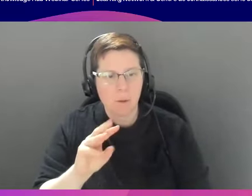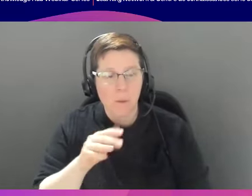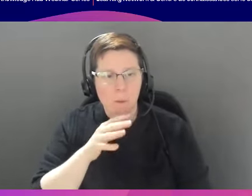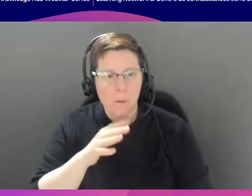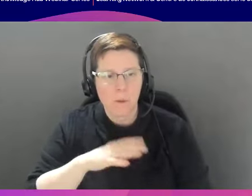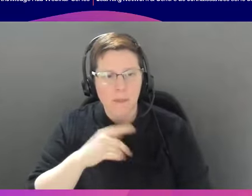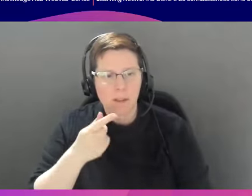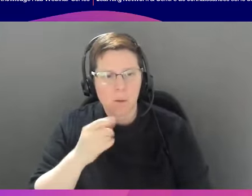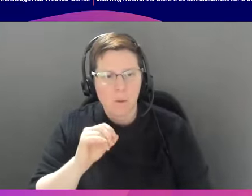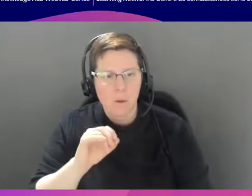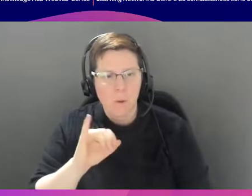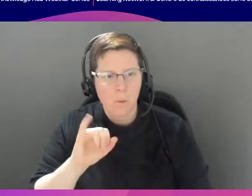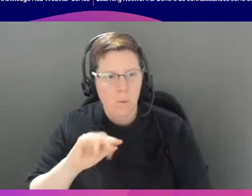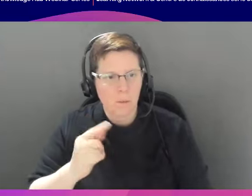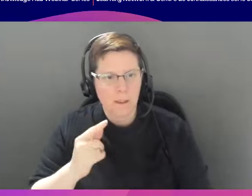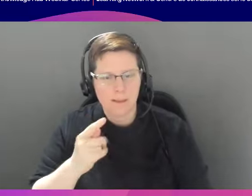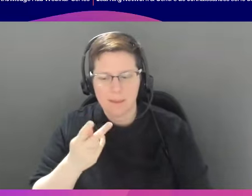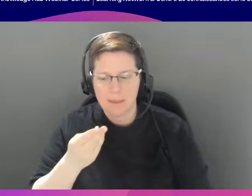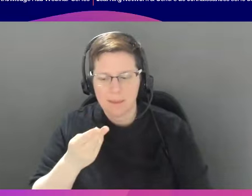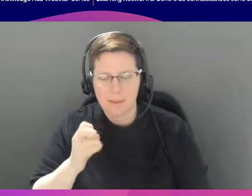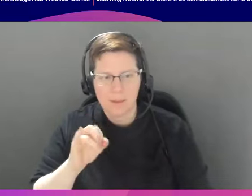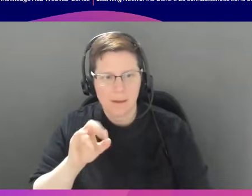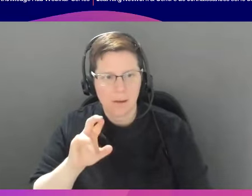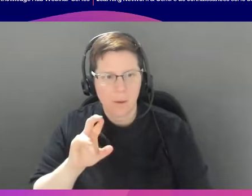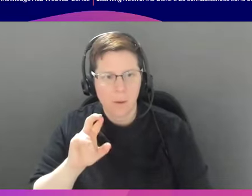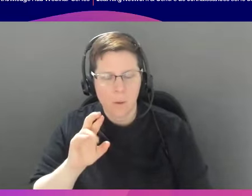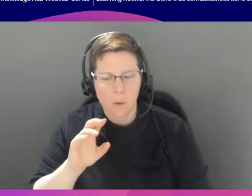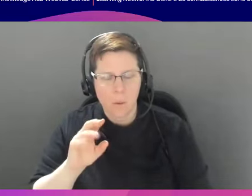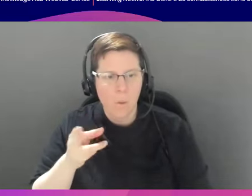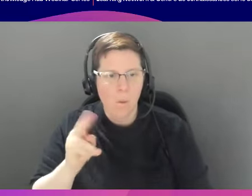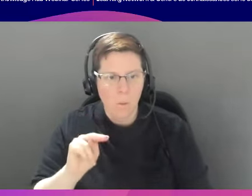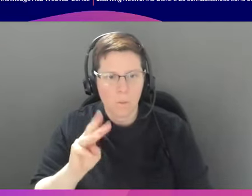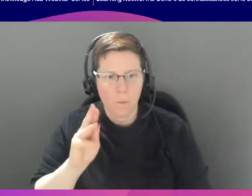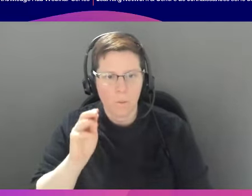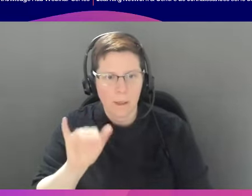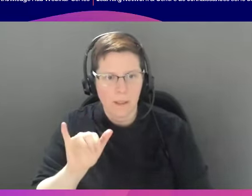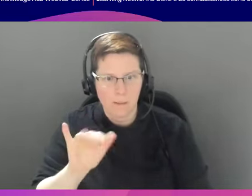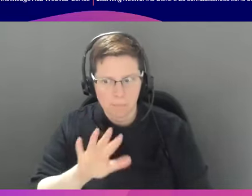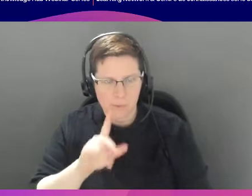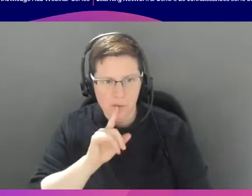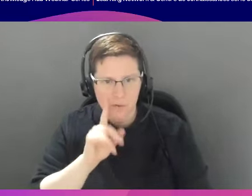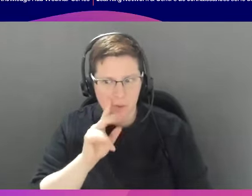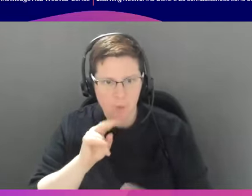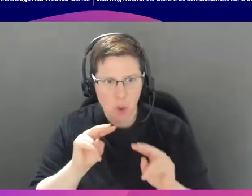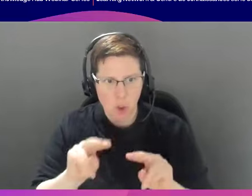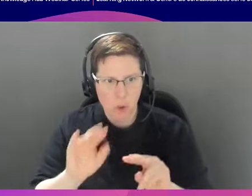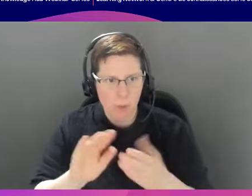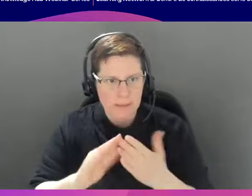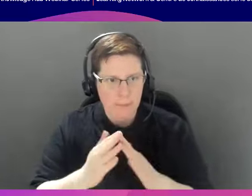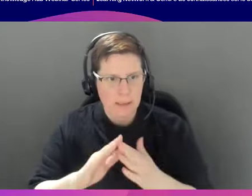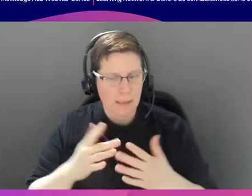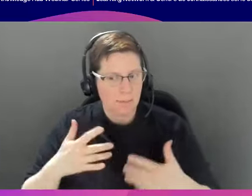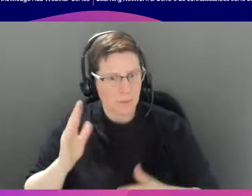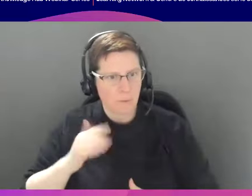I don't know if anybody has ever lurked in these communities online before, but in these communities, what I typically see